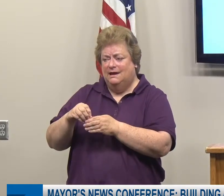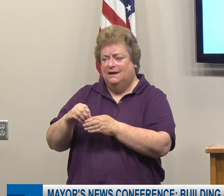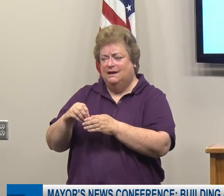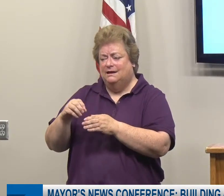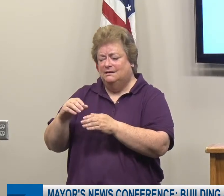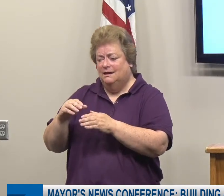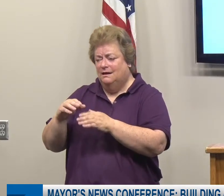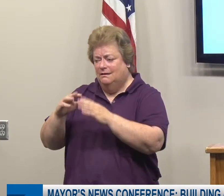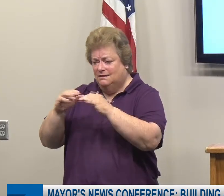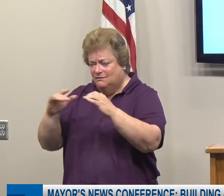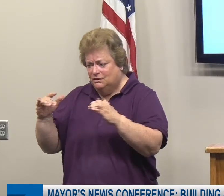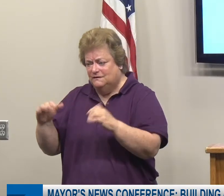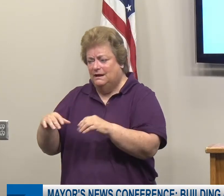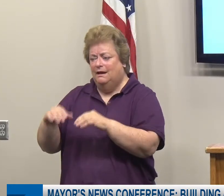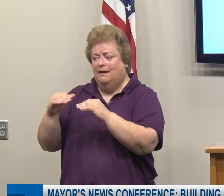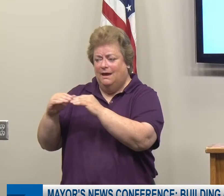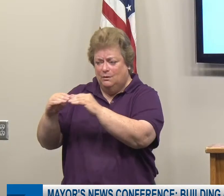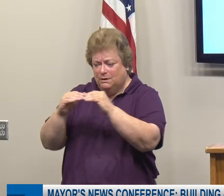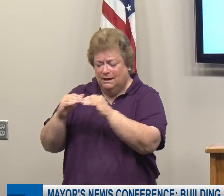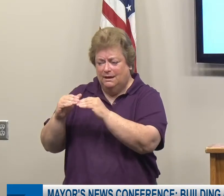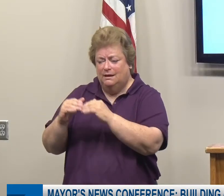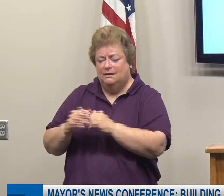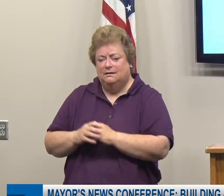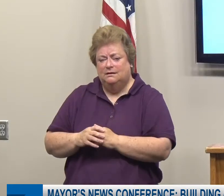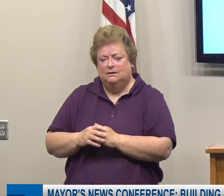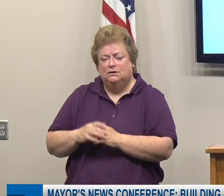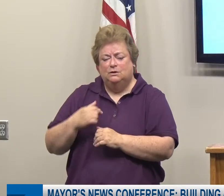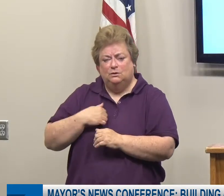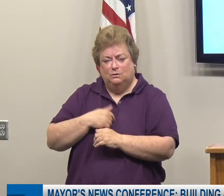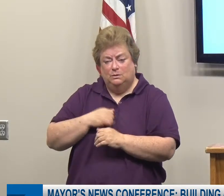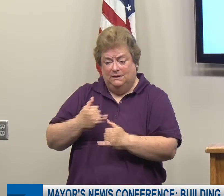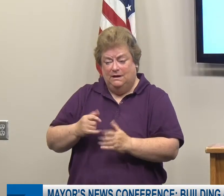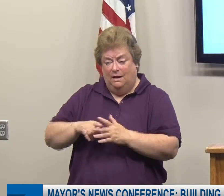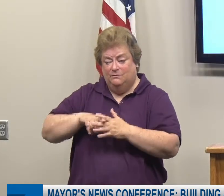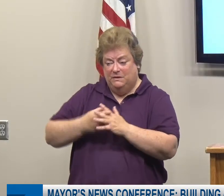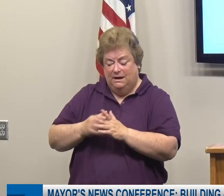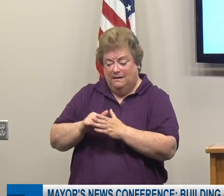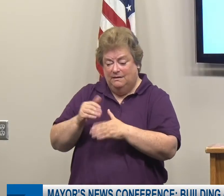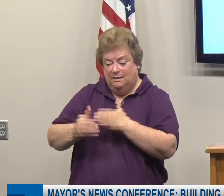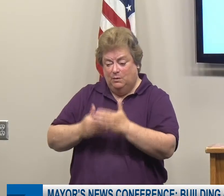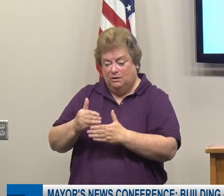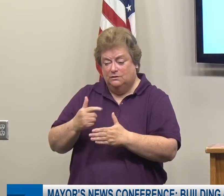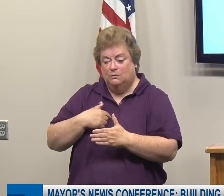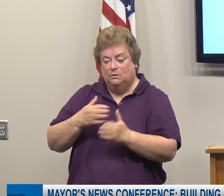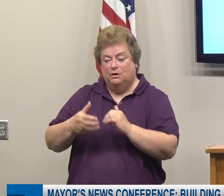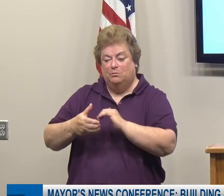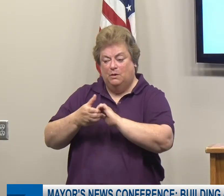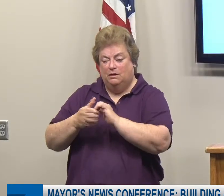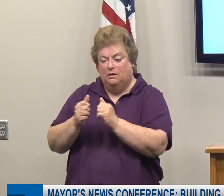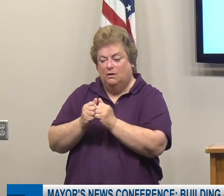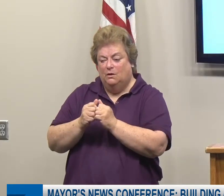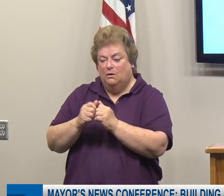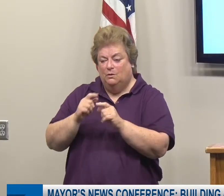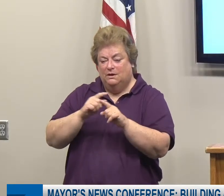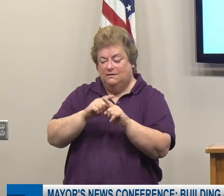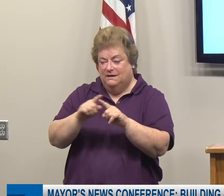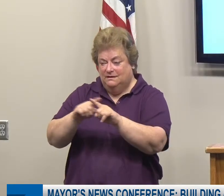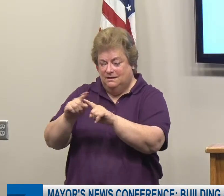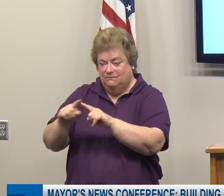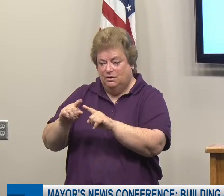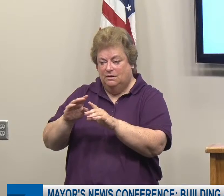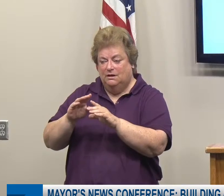and inclusion who can lend their expertise to our efforts. We have begun this process by partnering with Inclusive Communities,